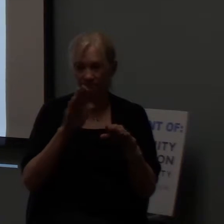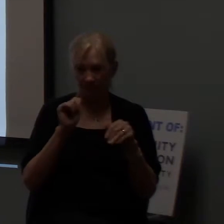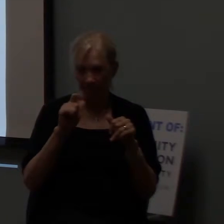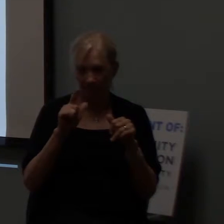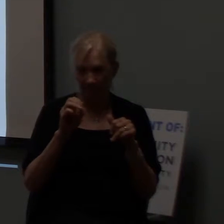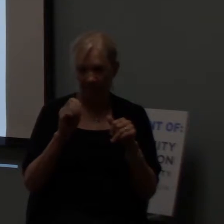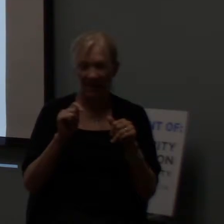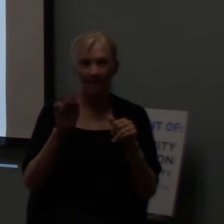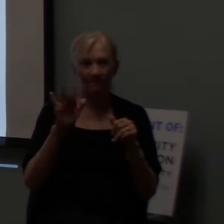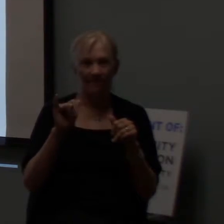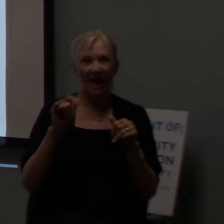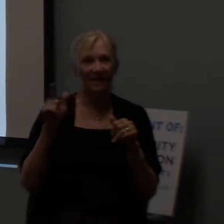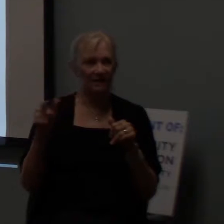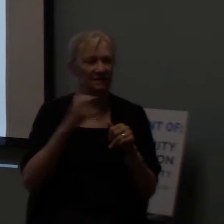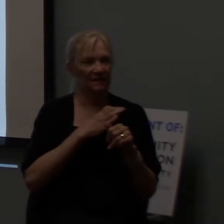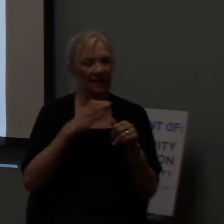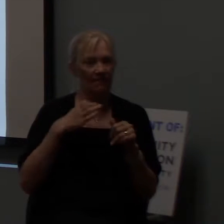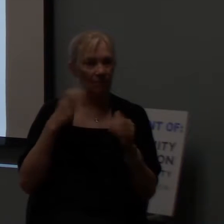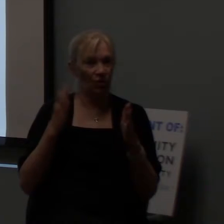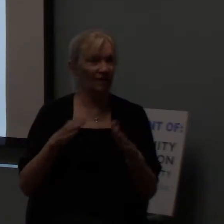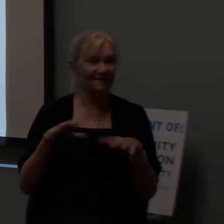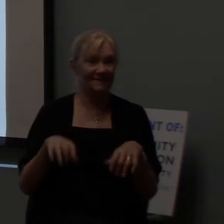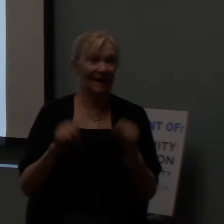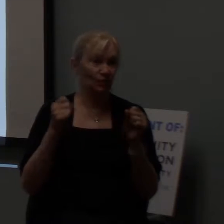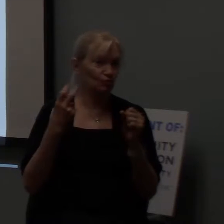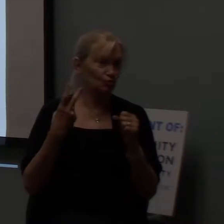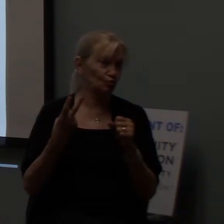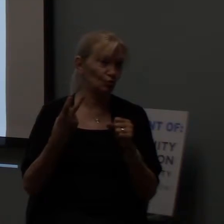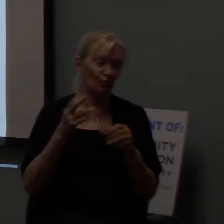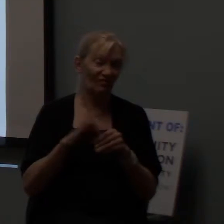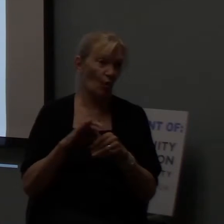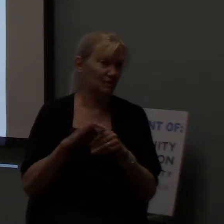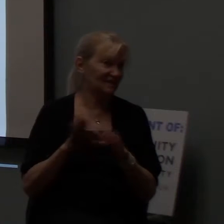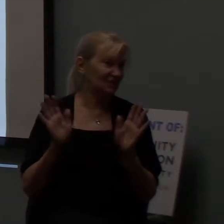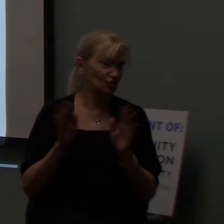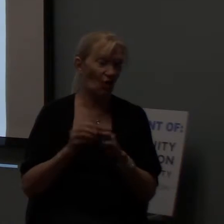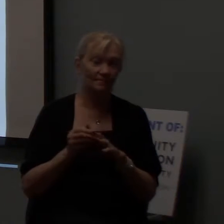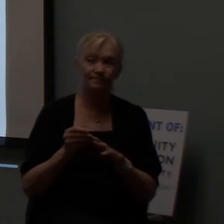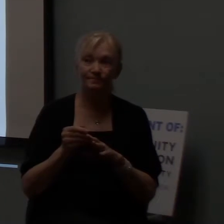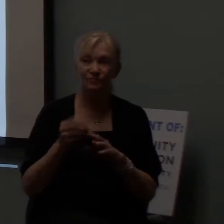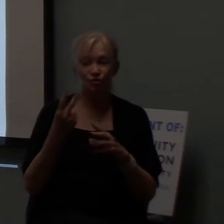ballot by the county commissioners. It just takes 2 votes. That's great.